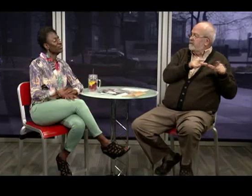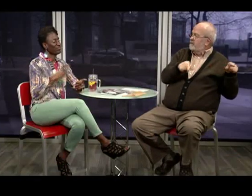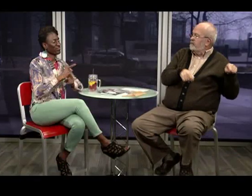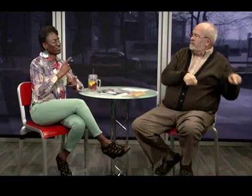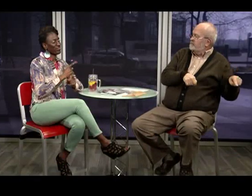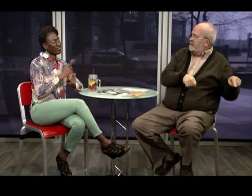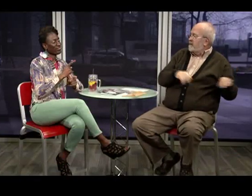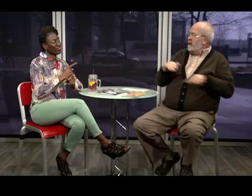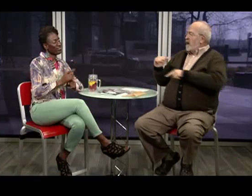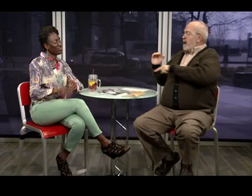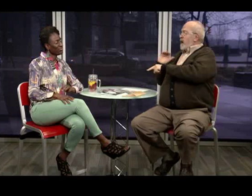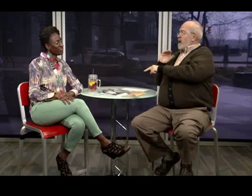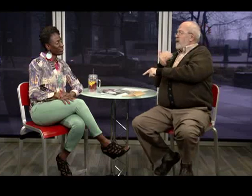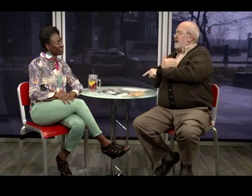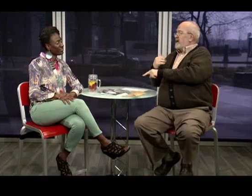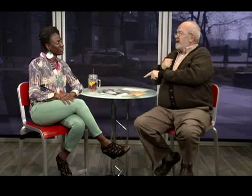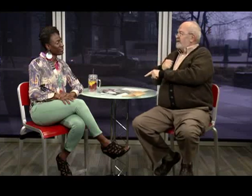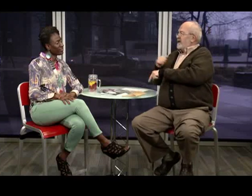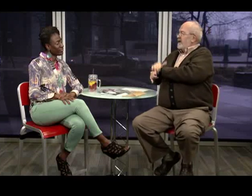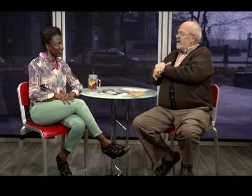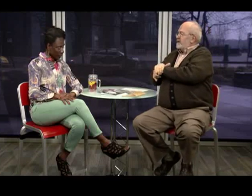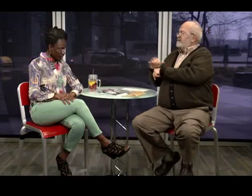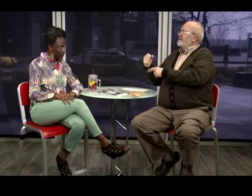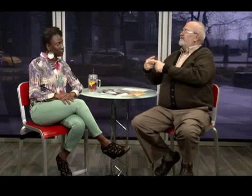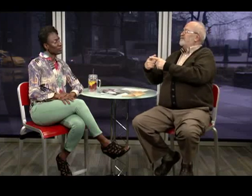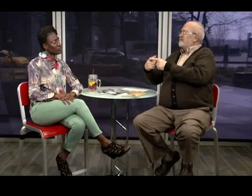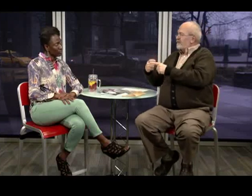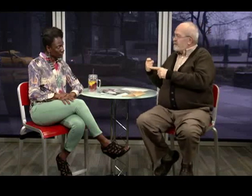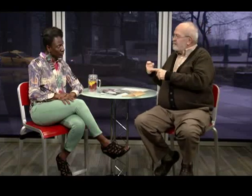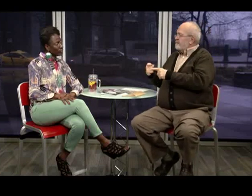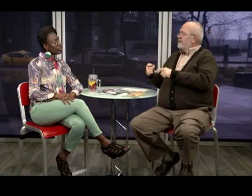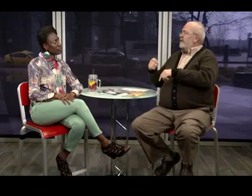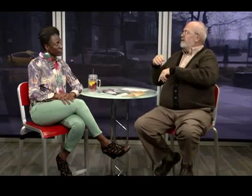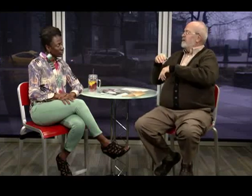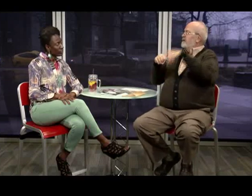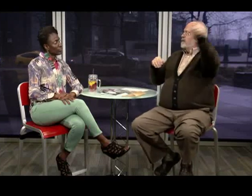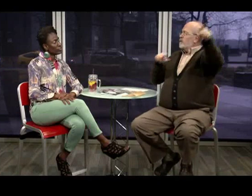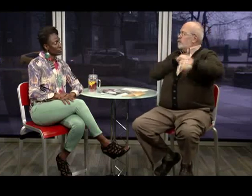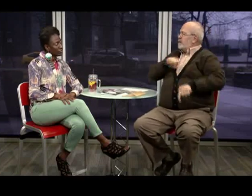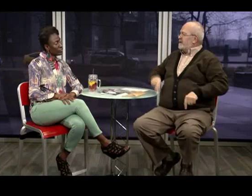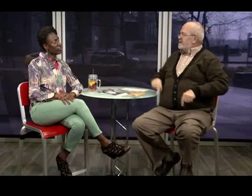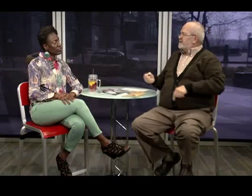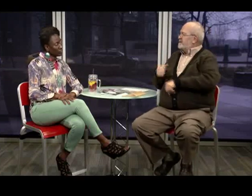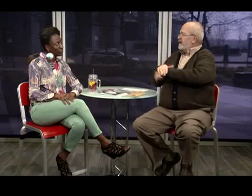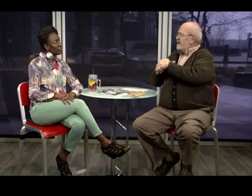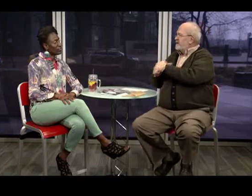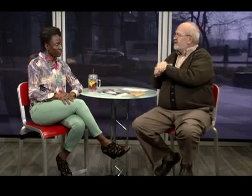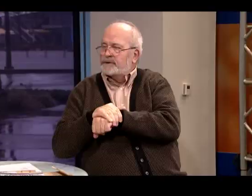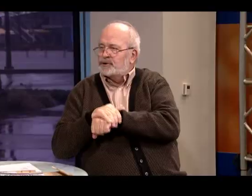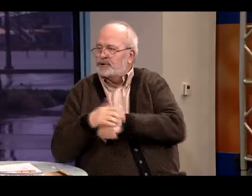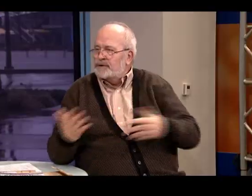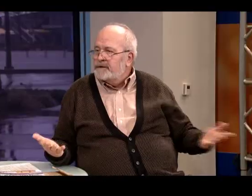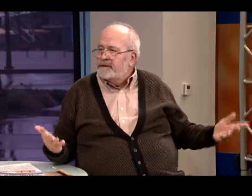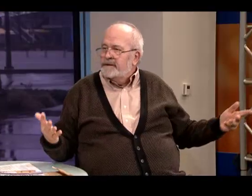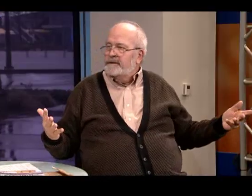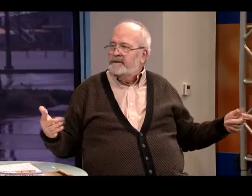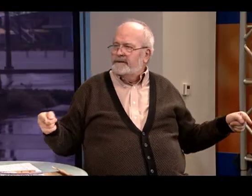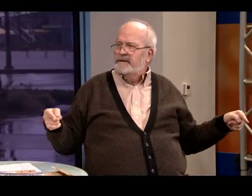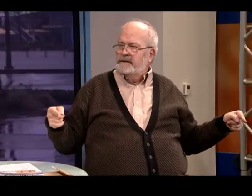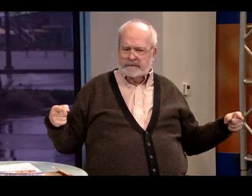And people have thought that ASL and English are similar. However, they're not. ASL has influences from